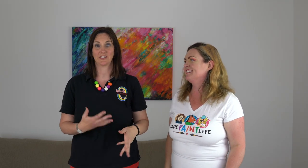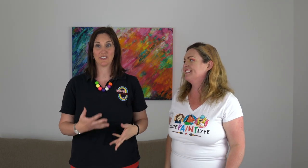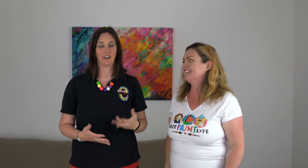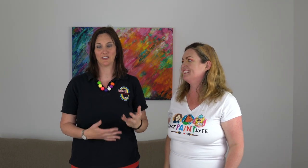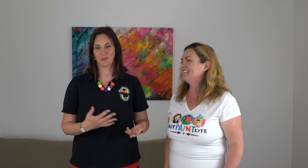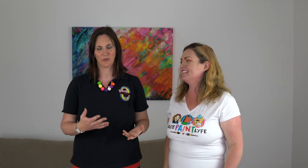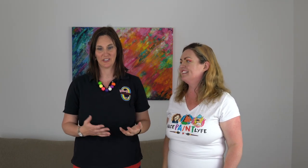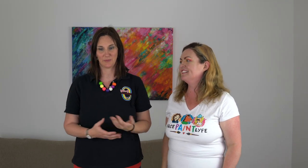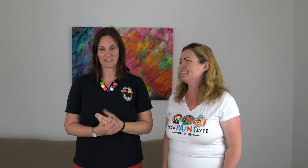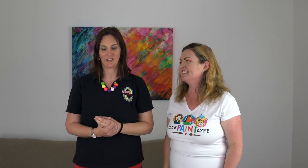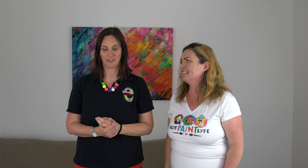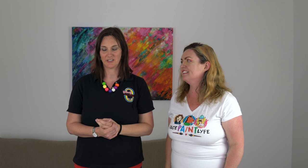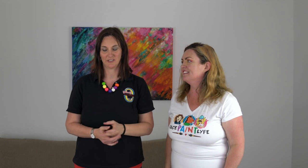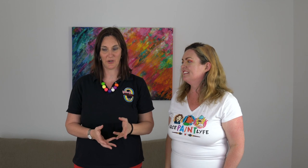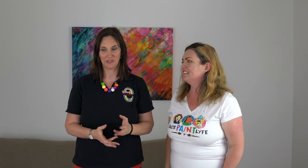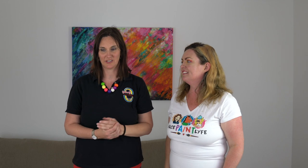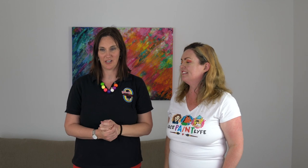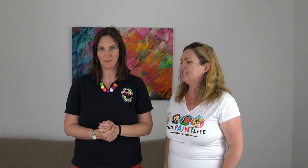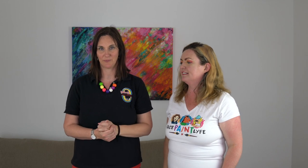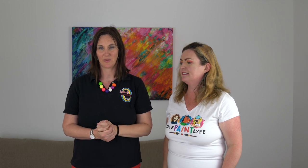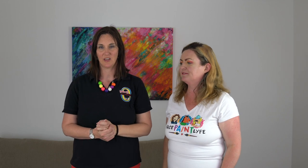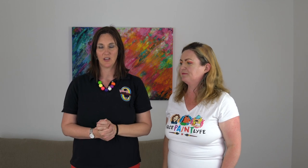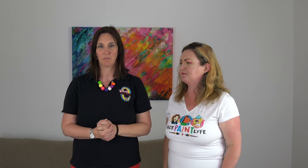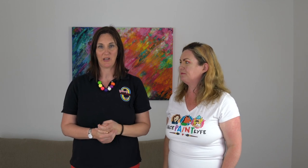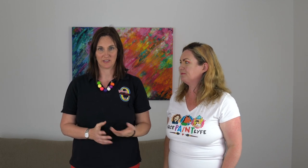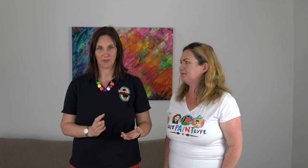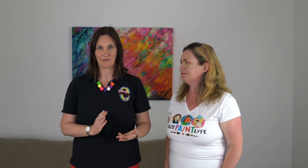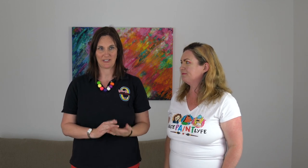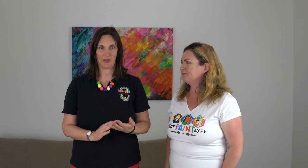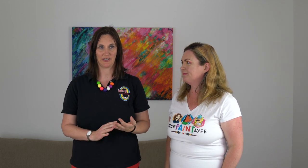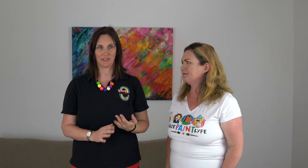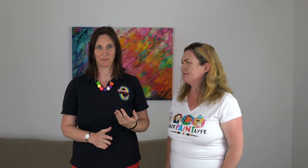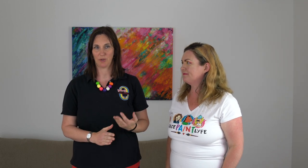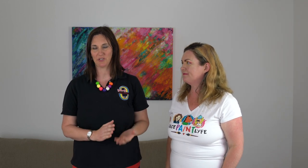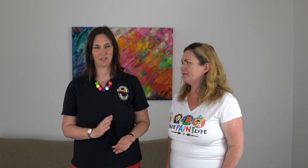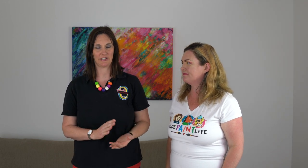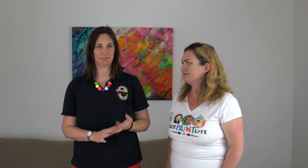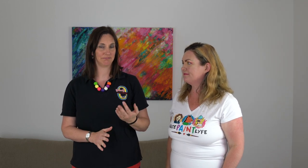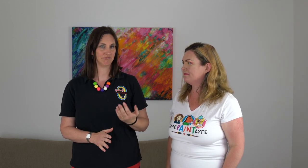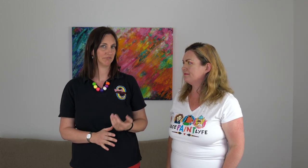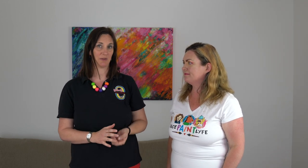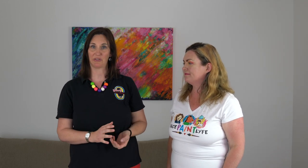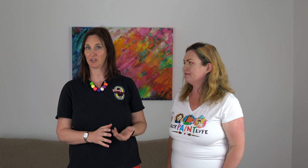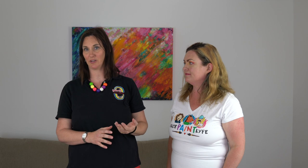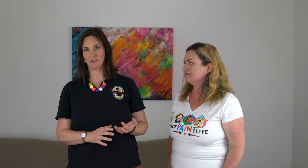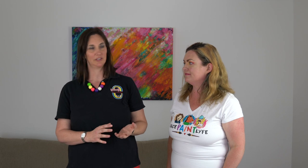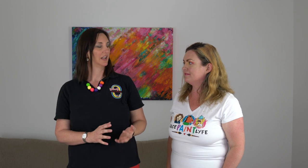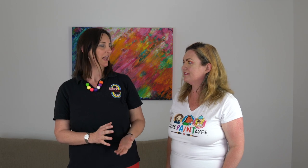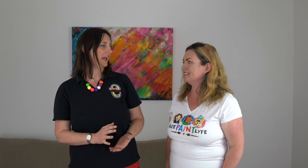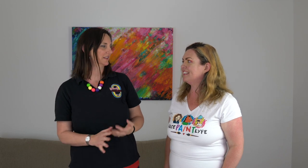the sign. For all the years I've been signing, I didn't know it. But I was face painting probably only a month ago. And a